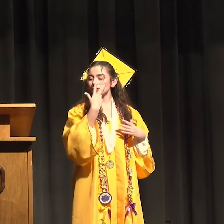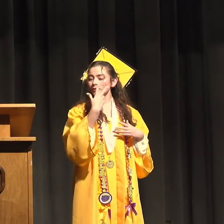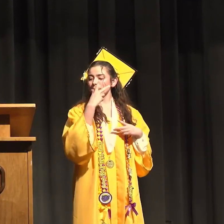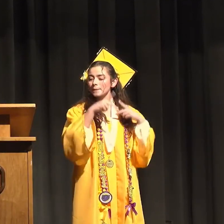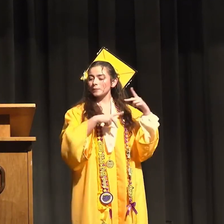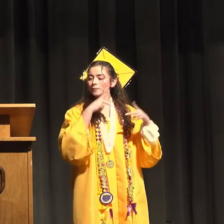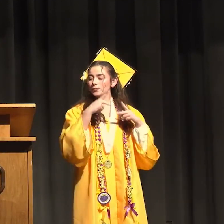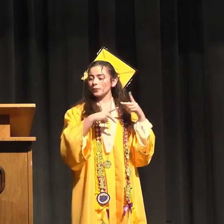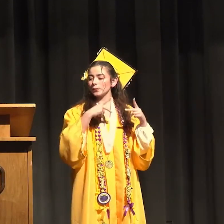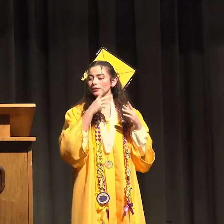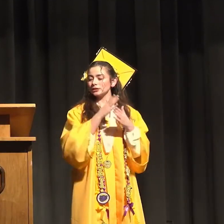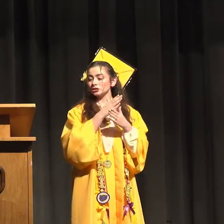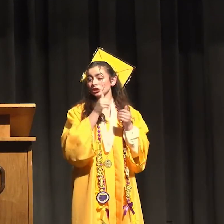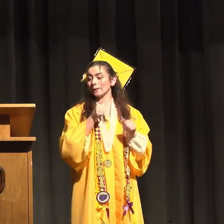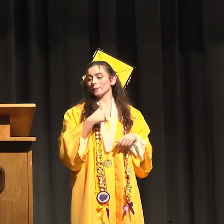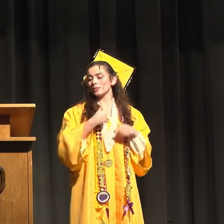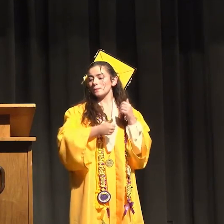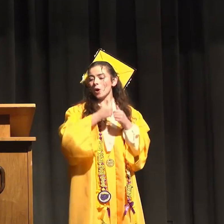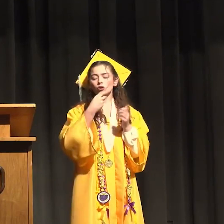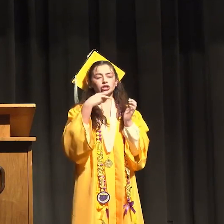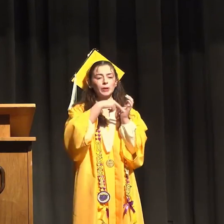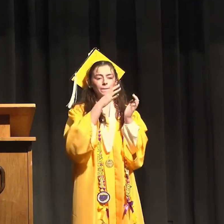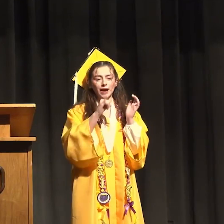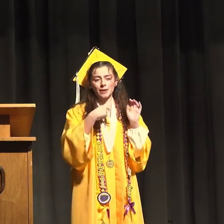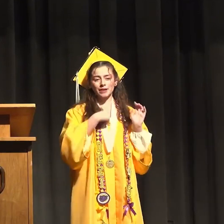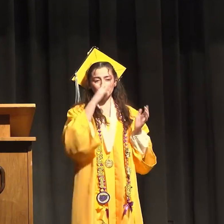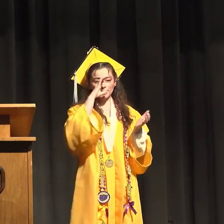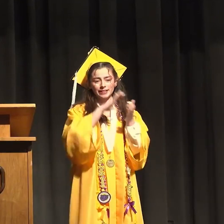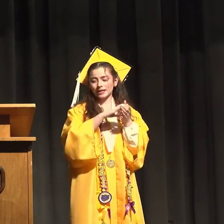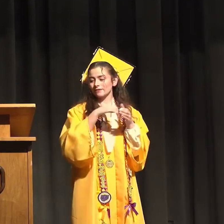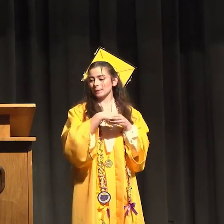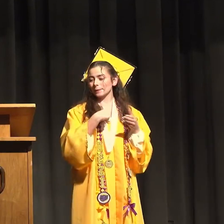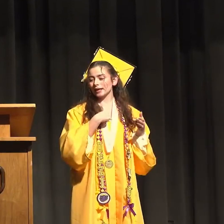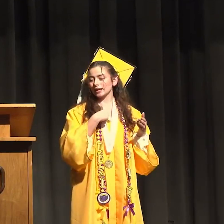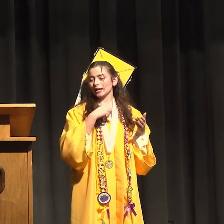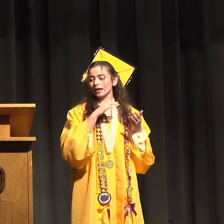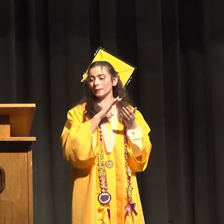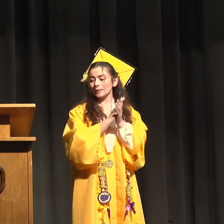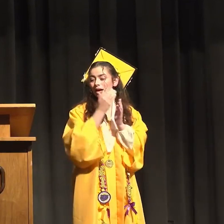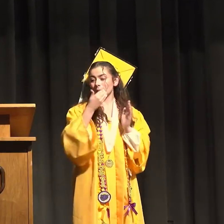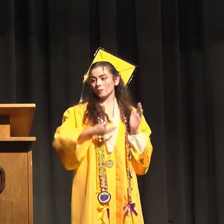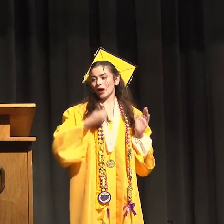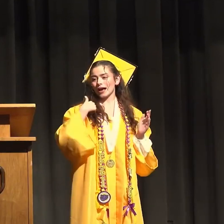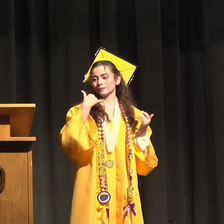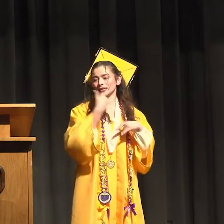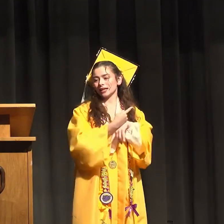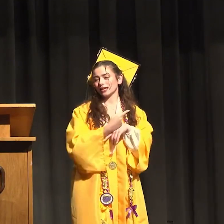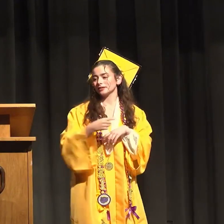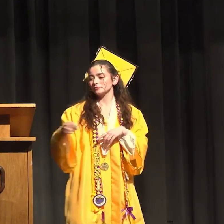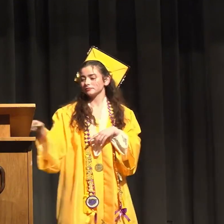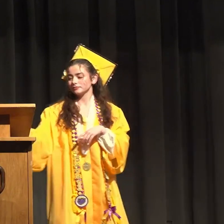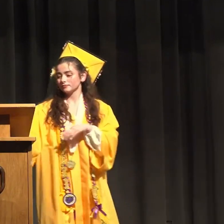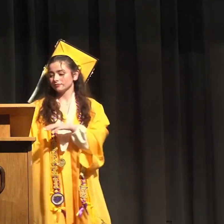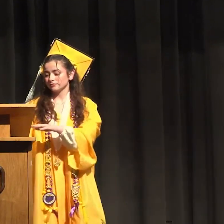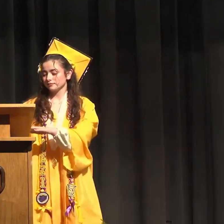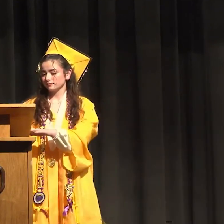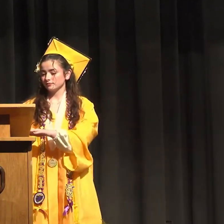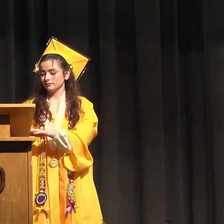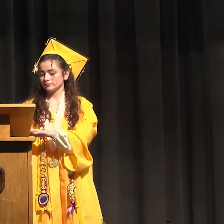Now, I want to thank 3 people who shaped me the most. The ones who stood by me,